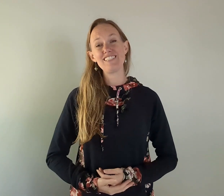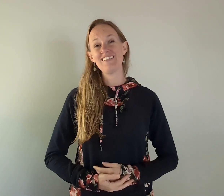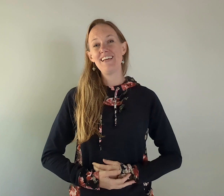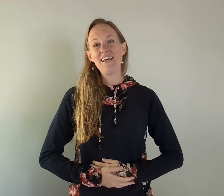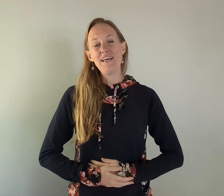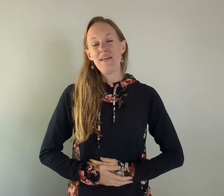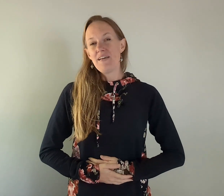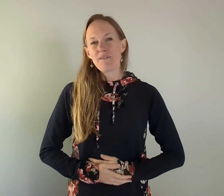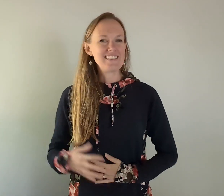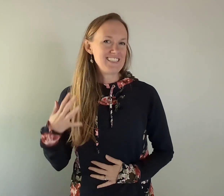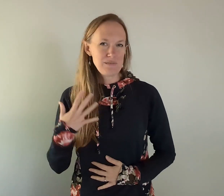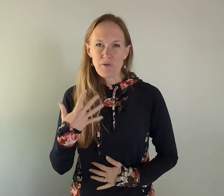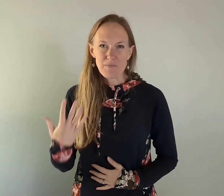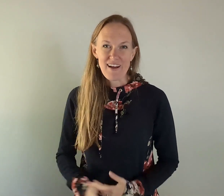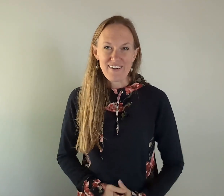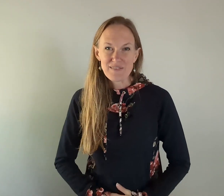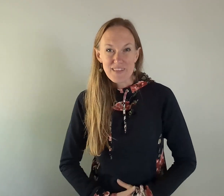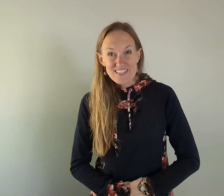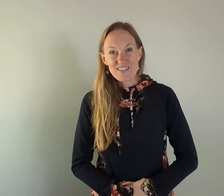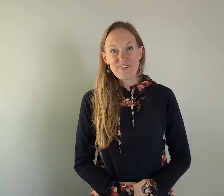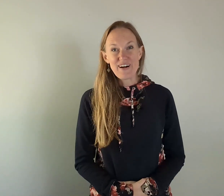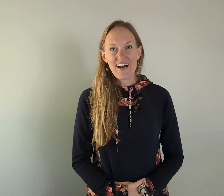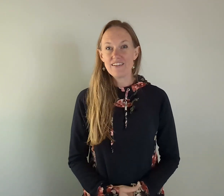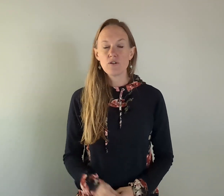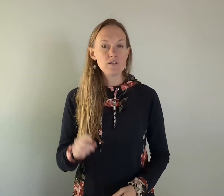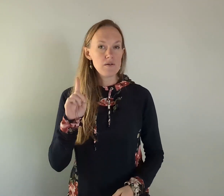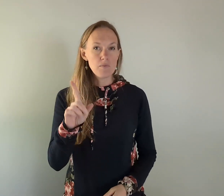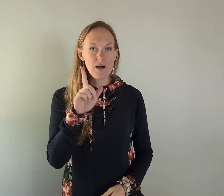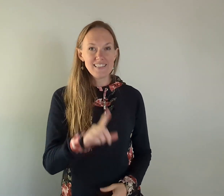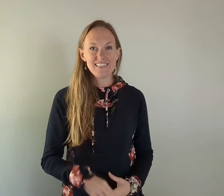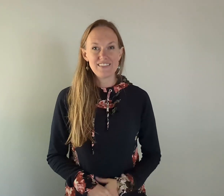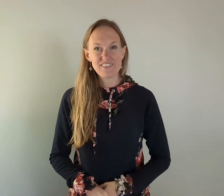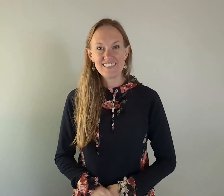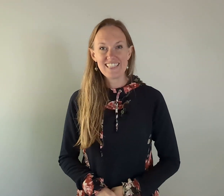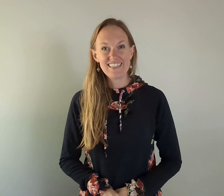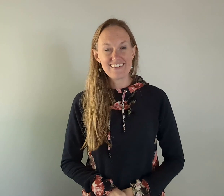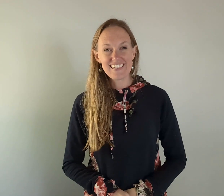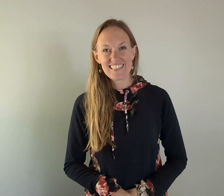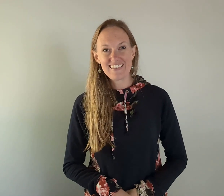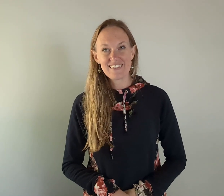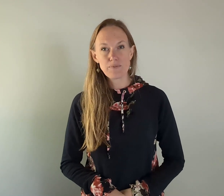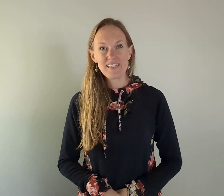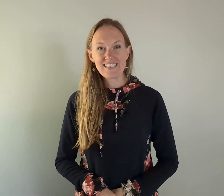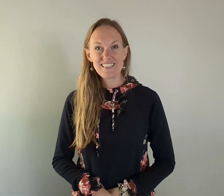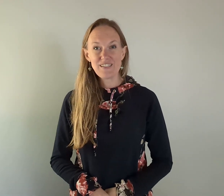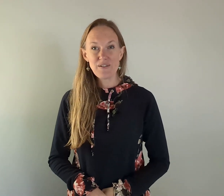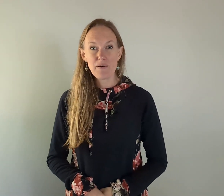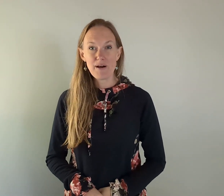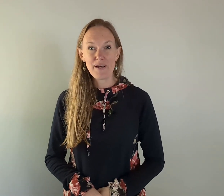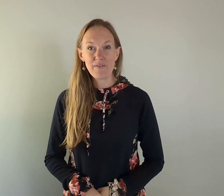version because it just spoke to my heart. So there's only one difference in the lyrics, and I'll explain that to you, but we'll